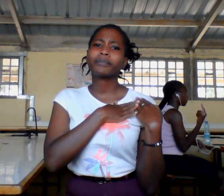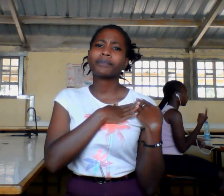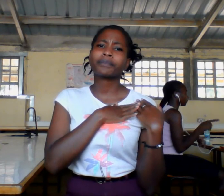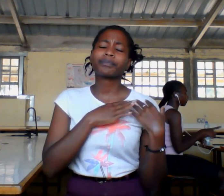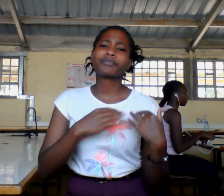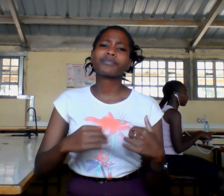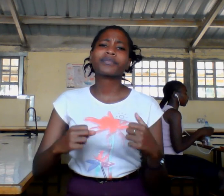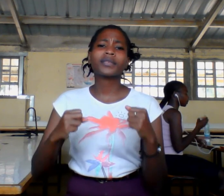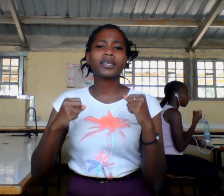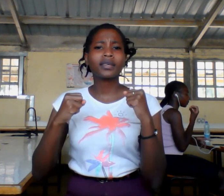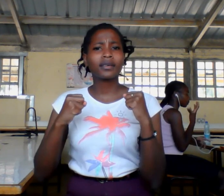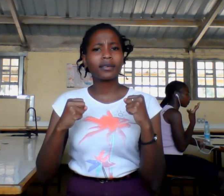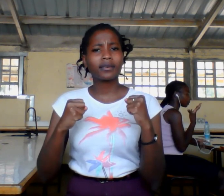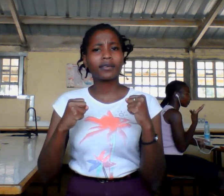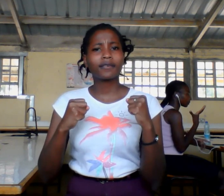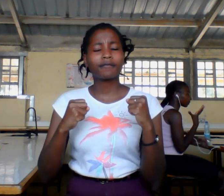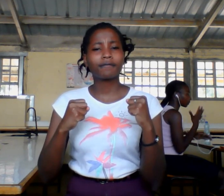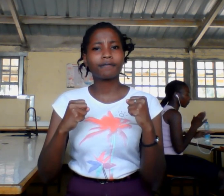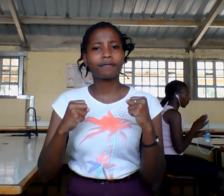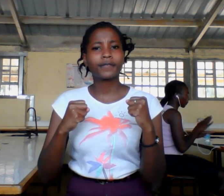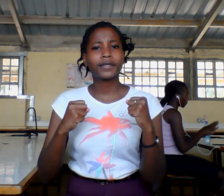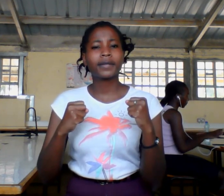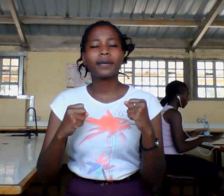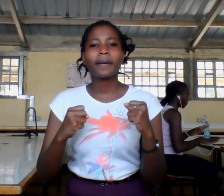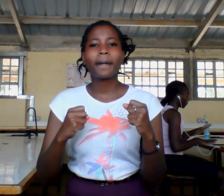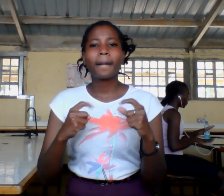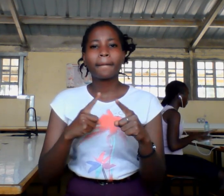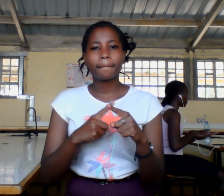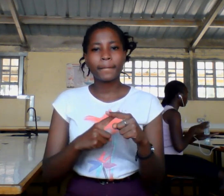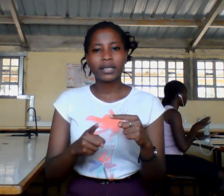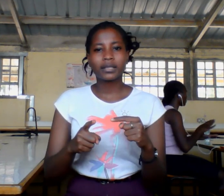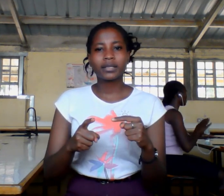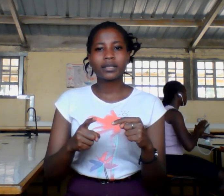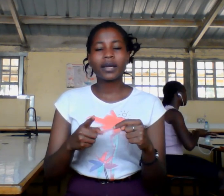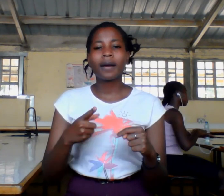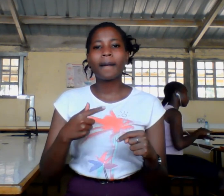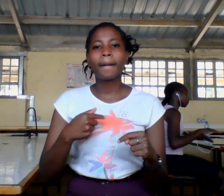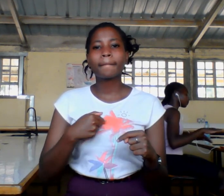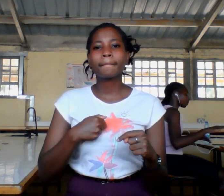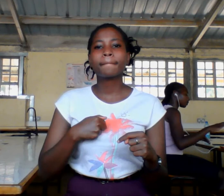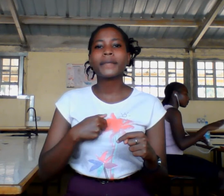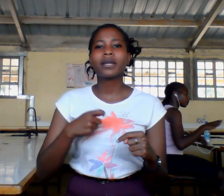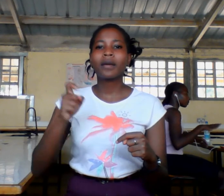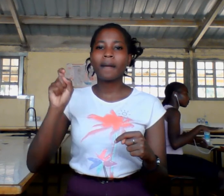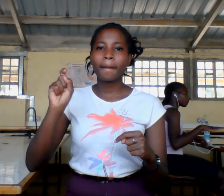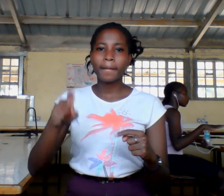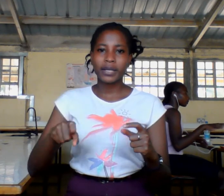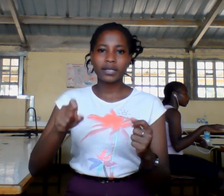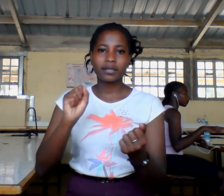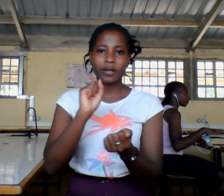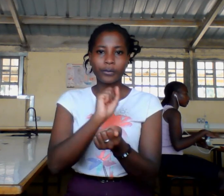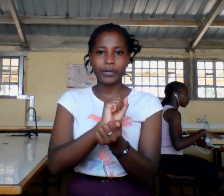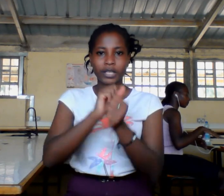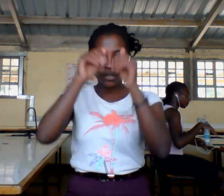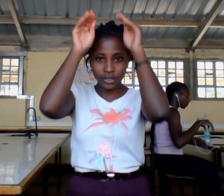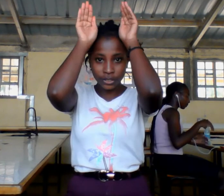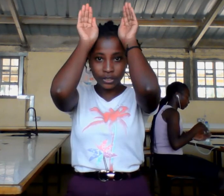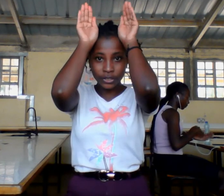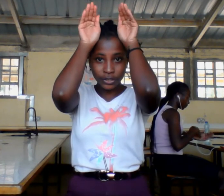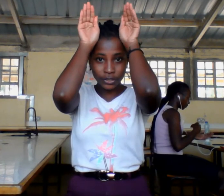eaten? Whatever. I will slay you anyway, as much as the times you have deceived me," said the hyena.